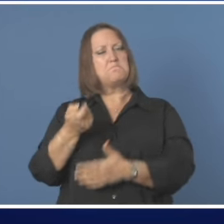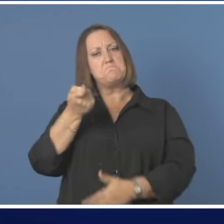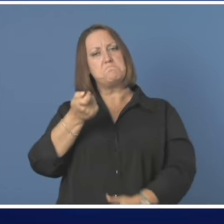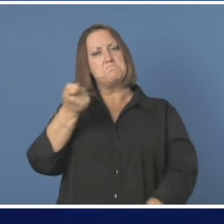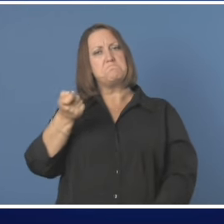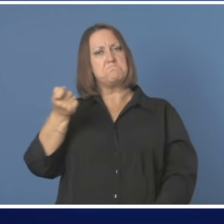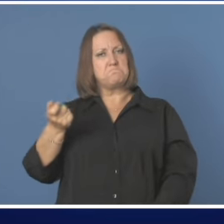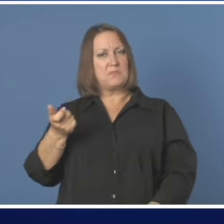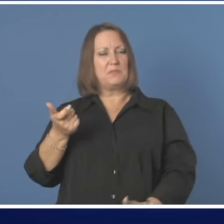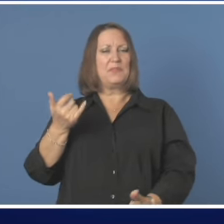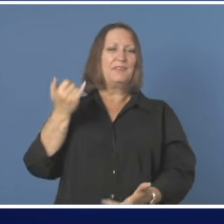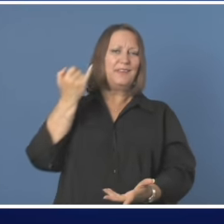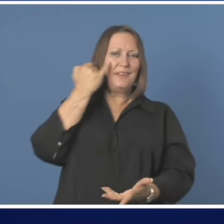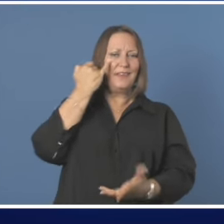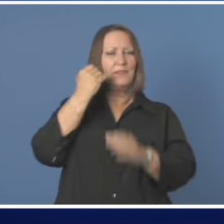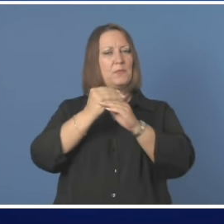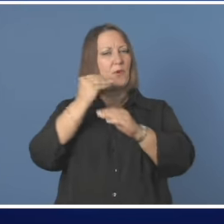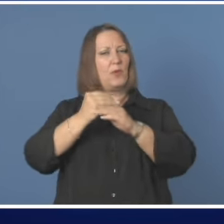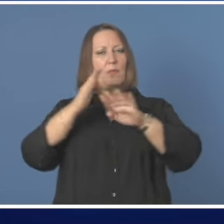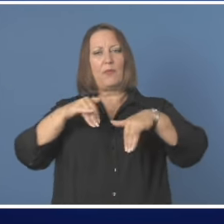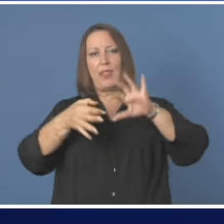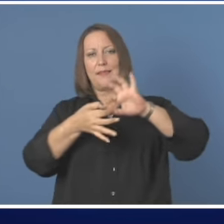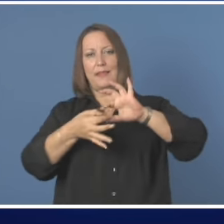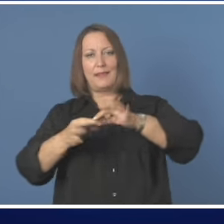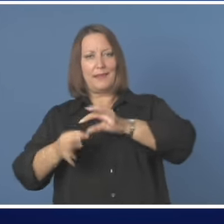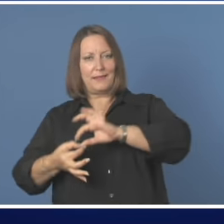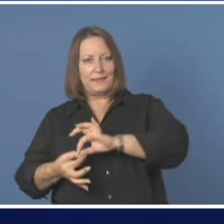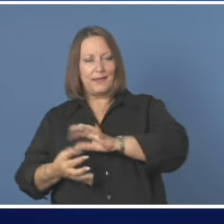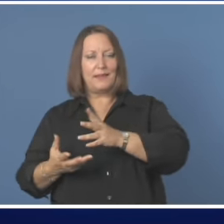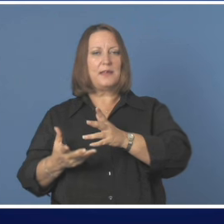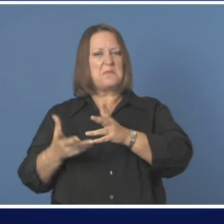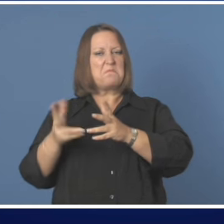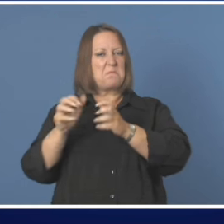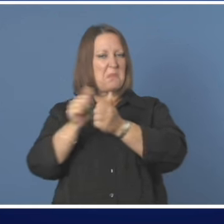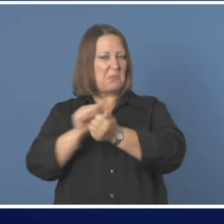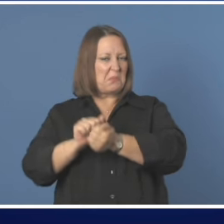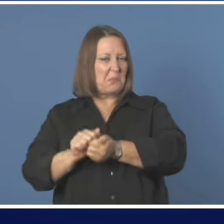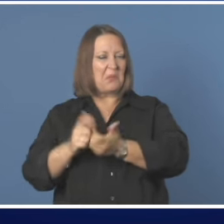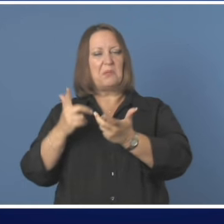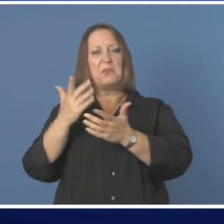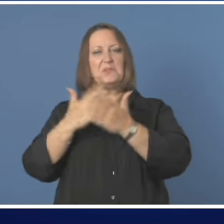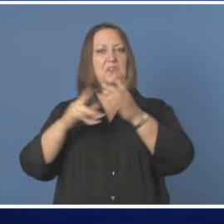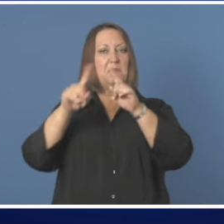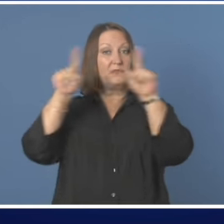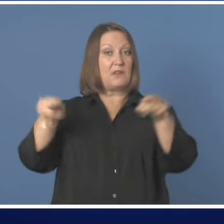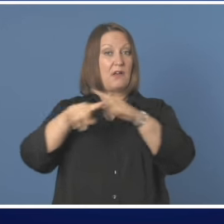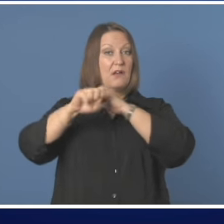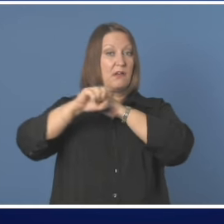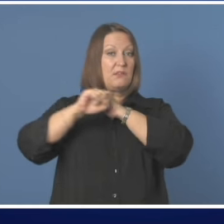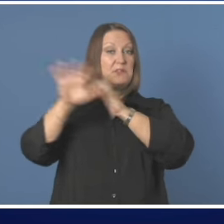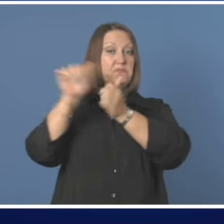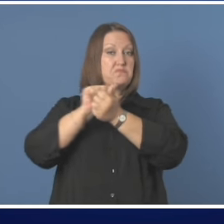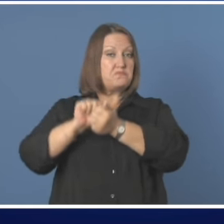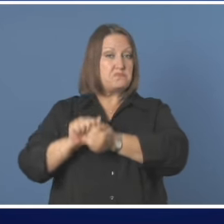Damage: minimal. Unanchored mobile homes, vegetation, and